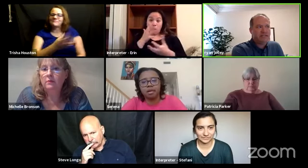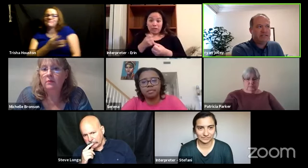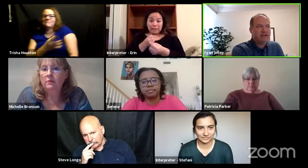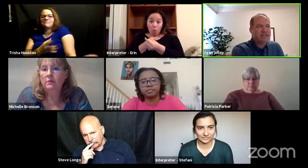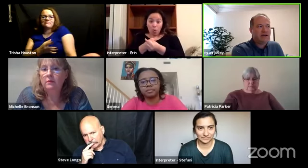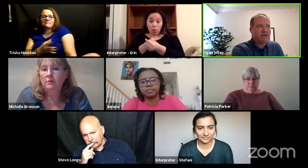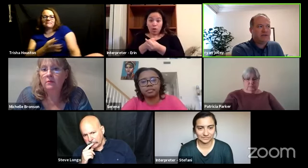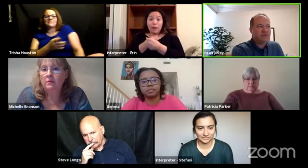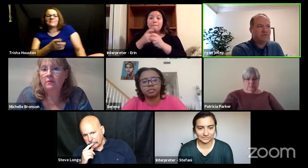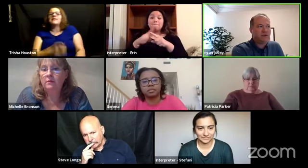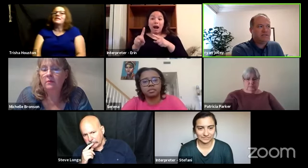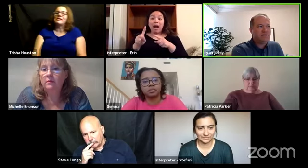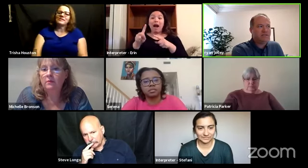specifically like salaries and wages,